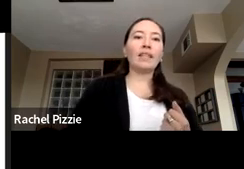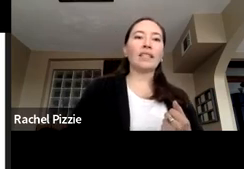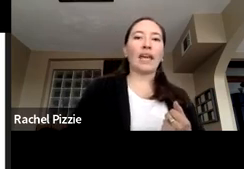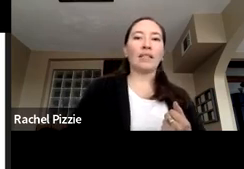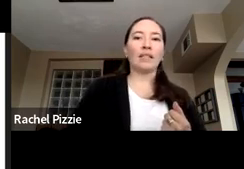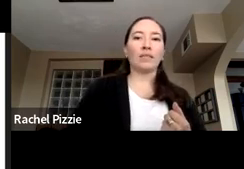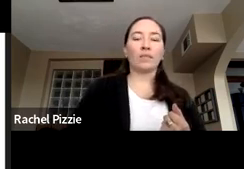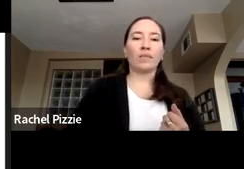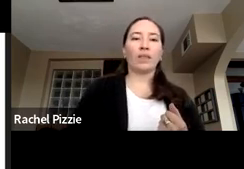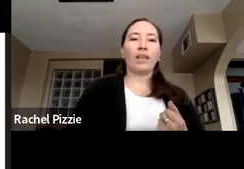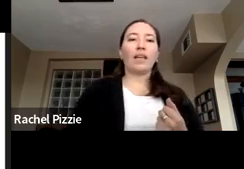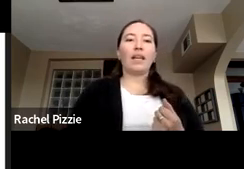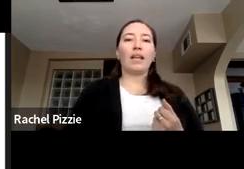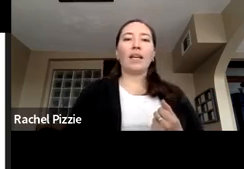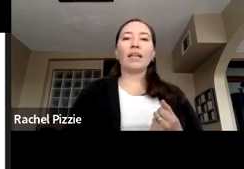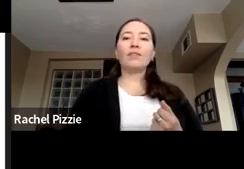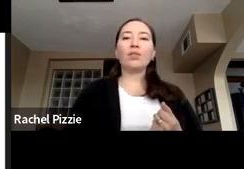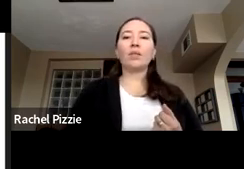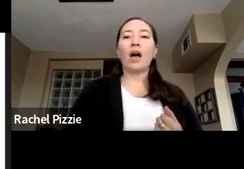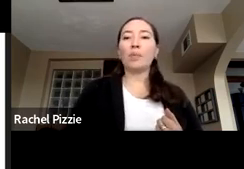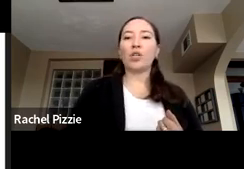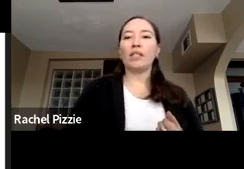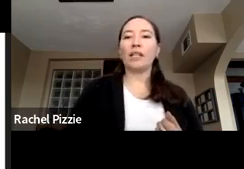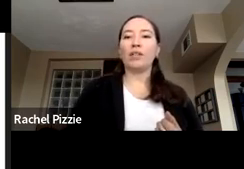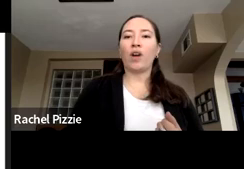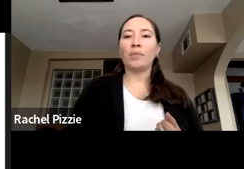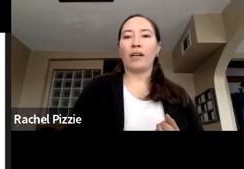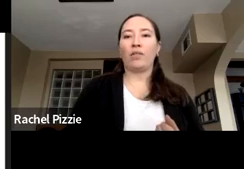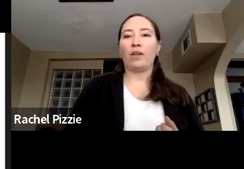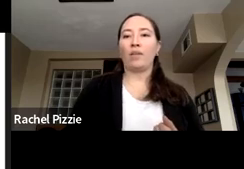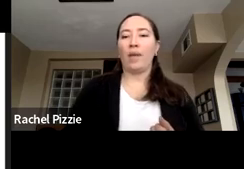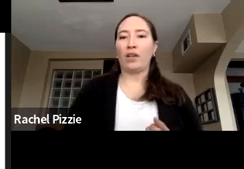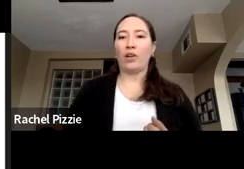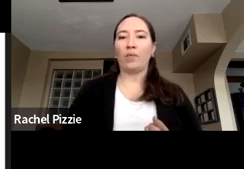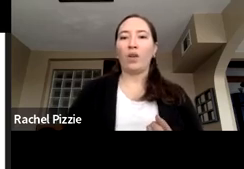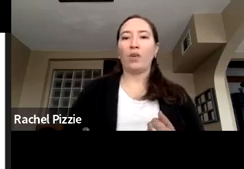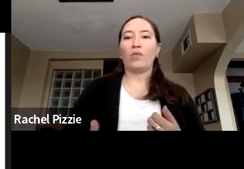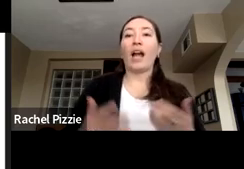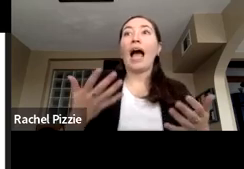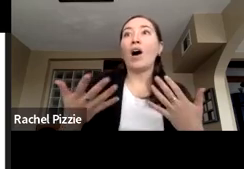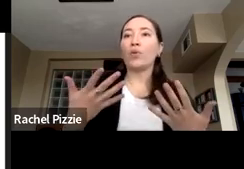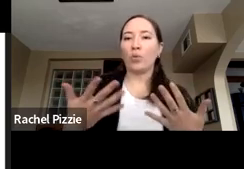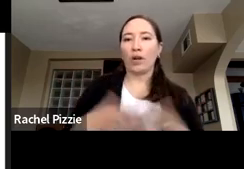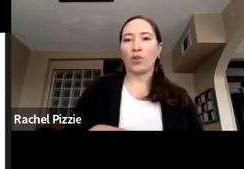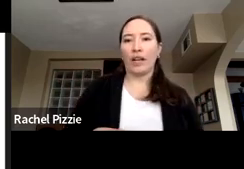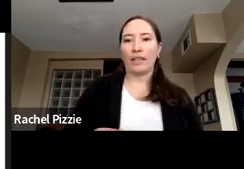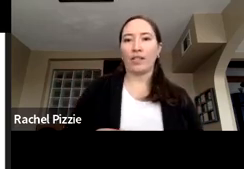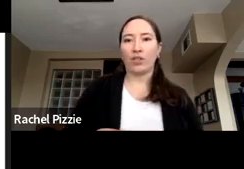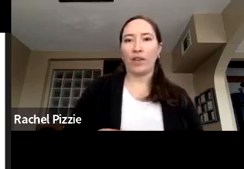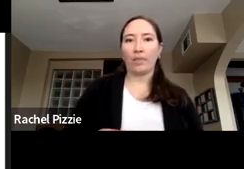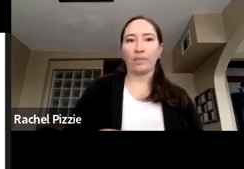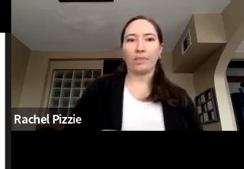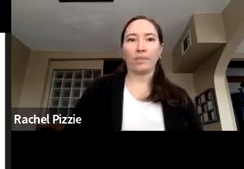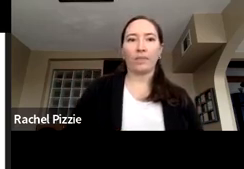And in this case, it gives you some options in a drop-down menu for how you want to create